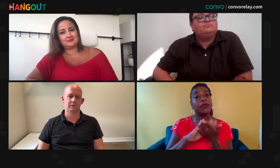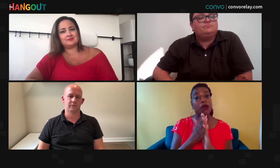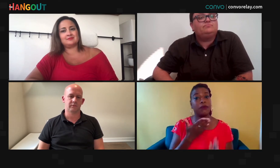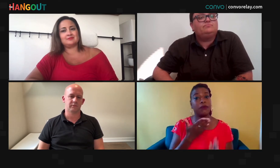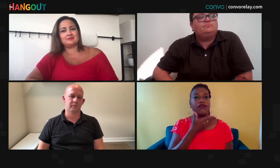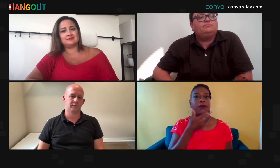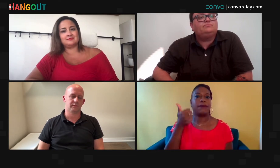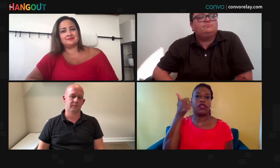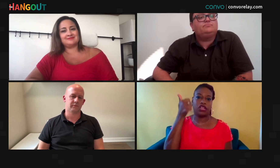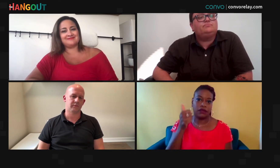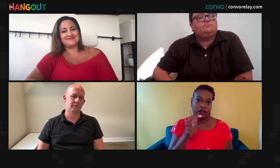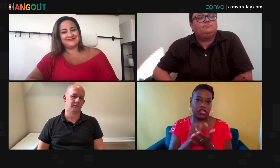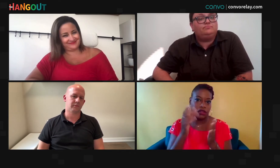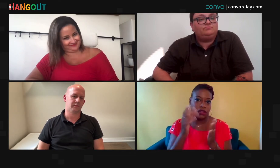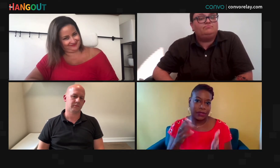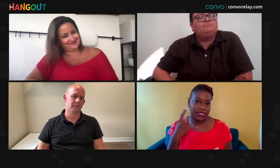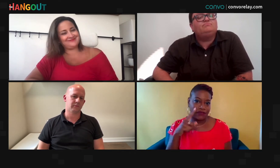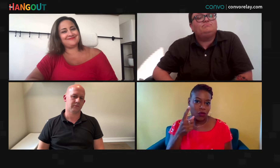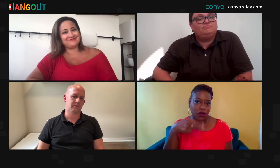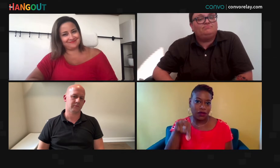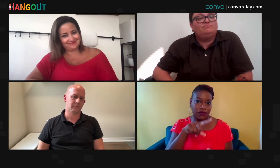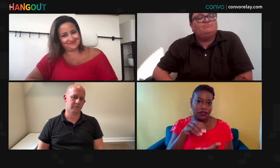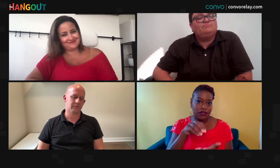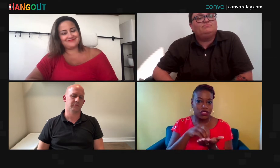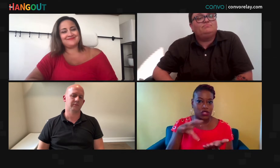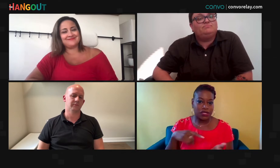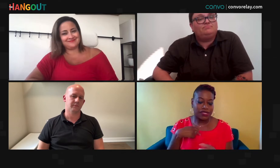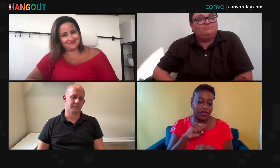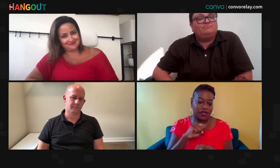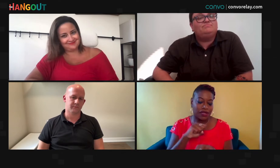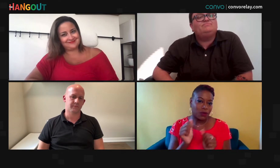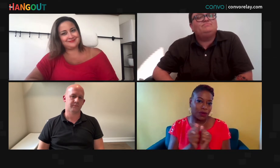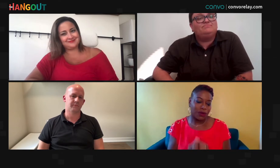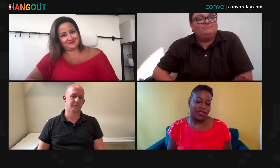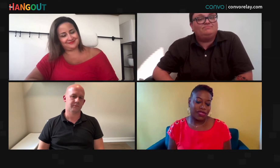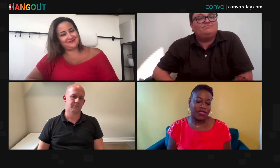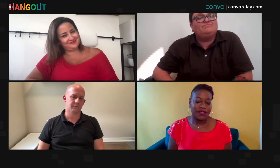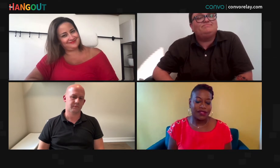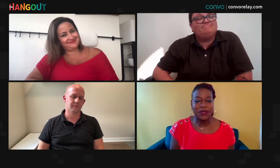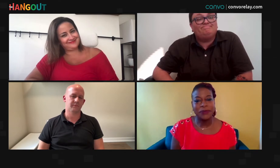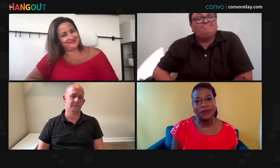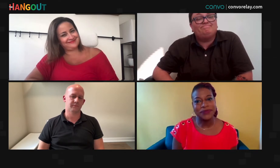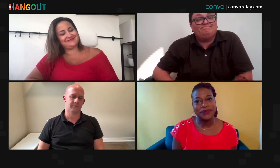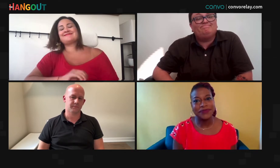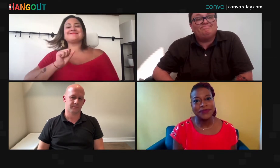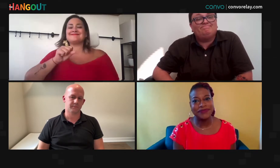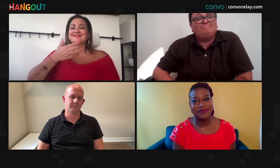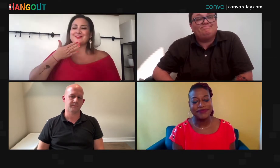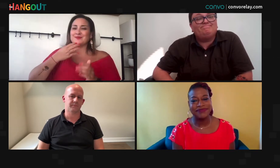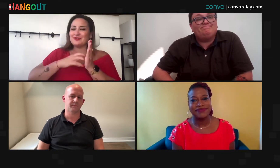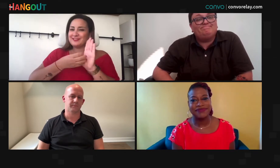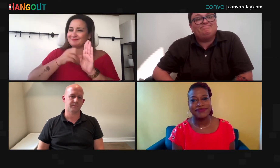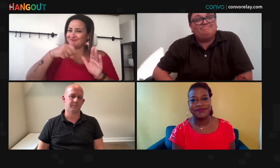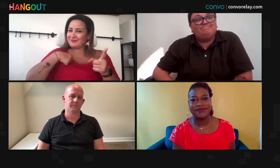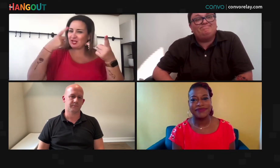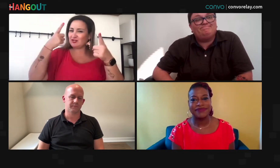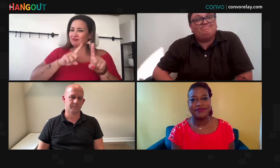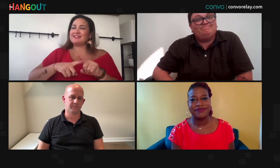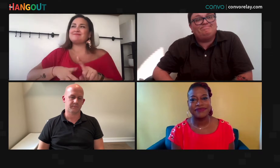different ways. It helped me become even better therapist for my students that I work with. Thank you, Cookie. This